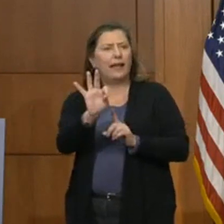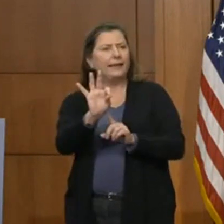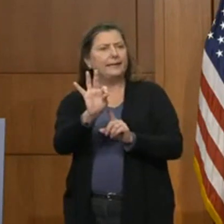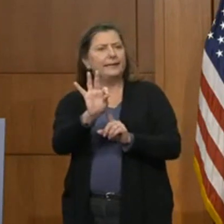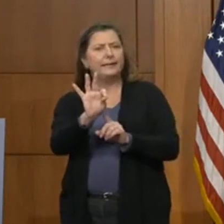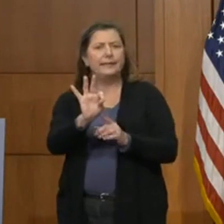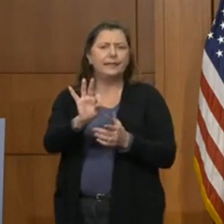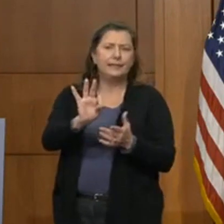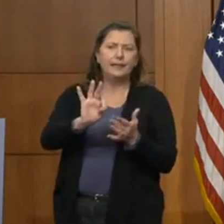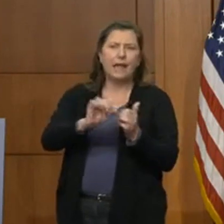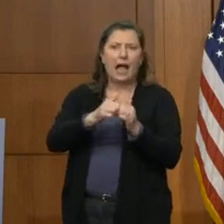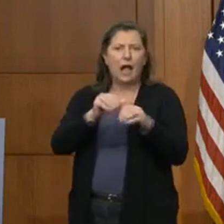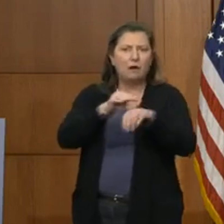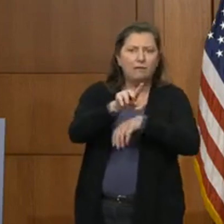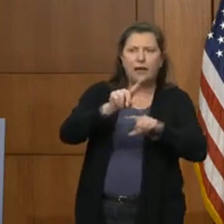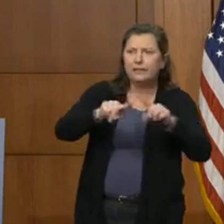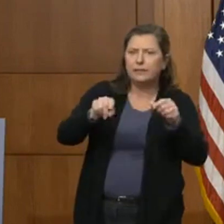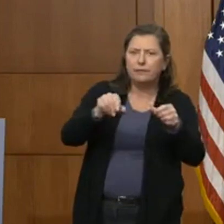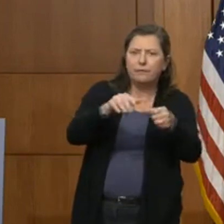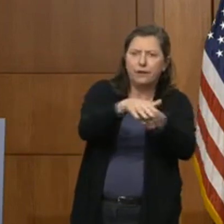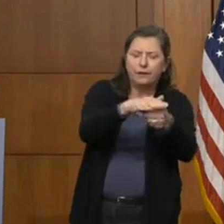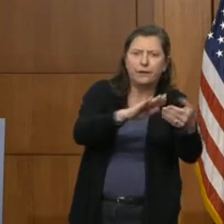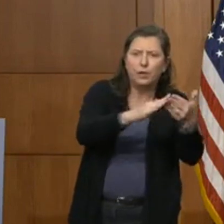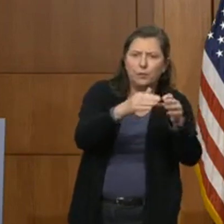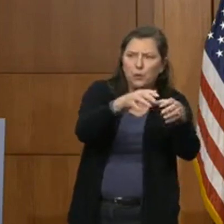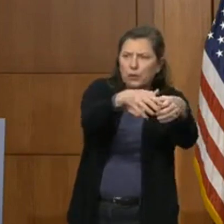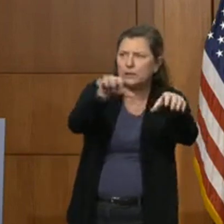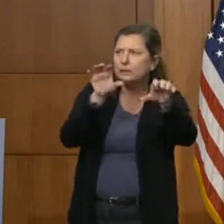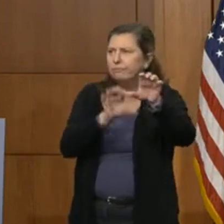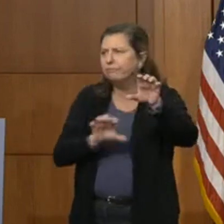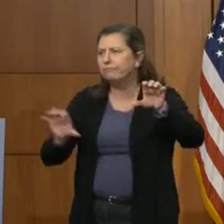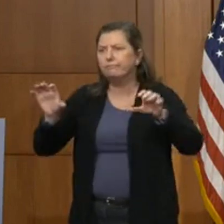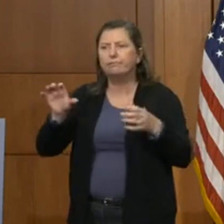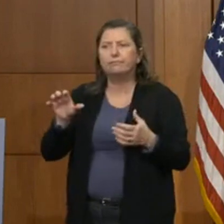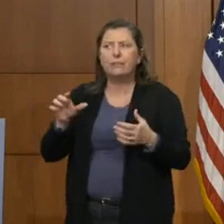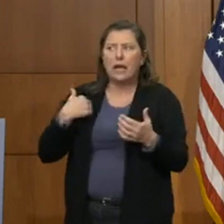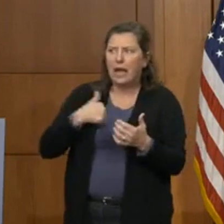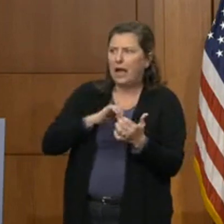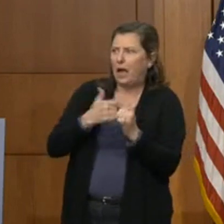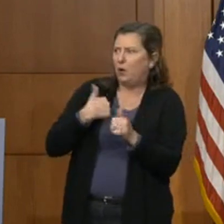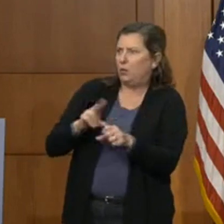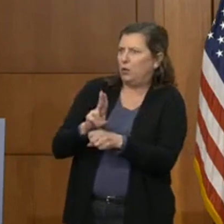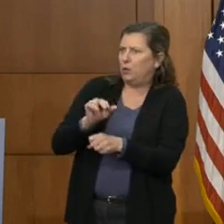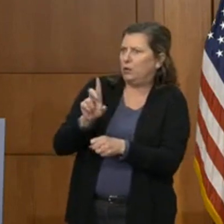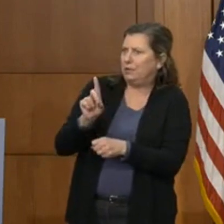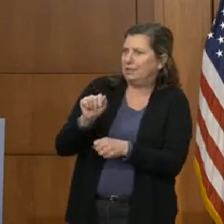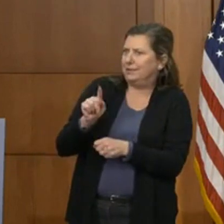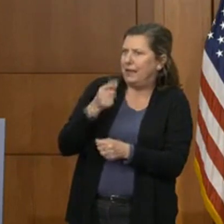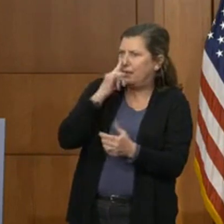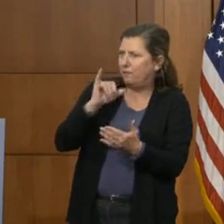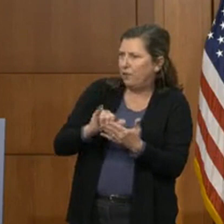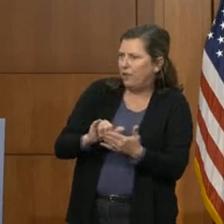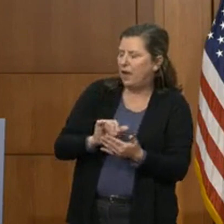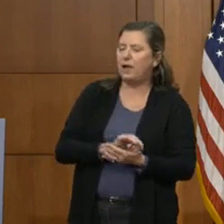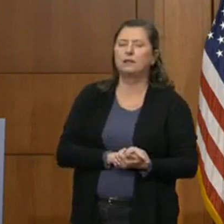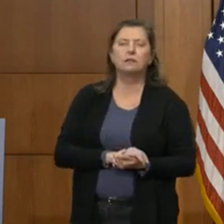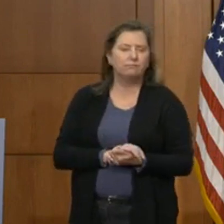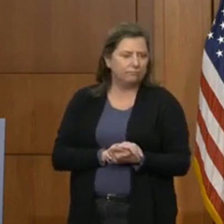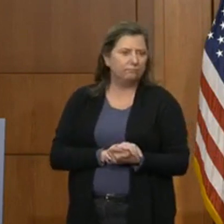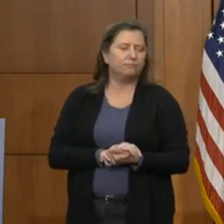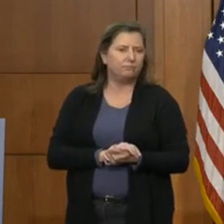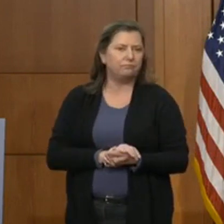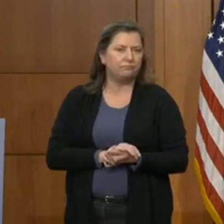is affecting different communities, different regions, and how we're using data to do that. And there are all kinds